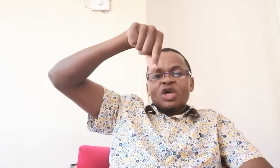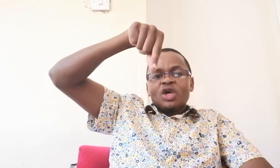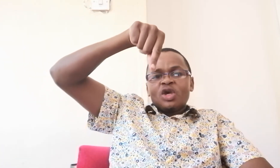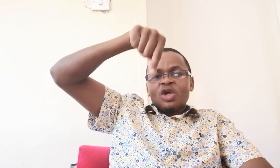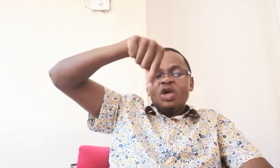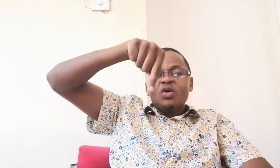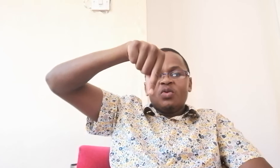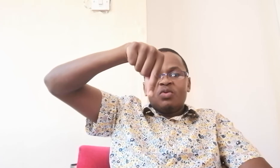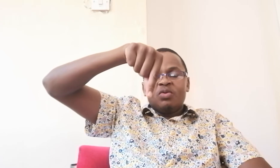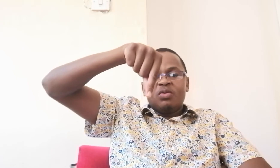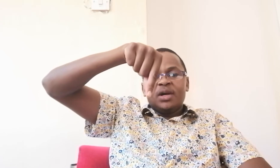Q,